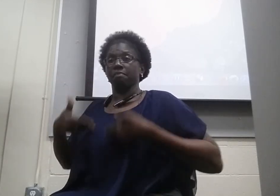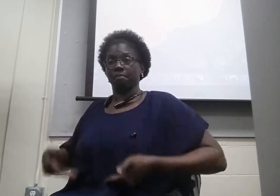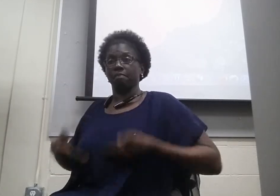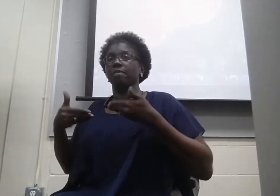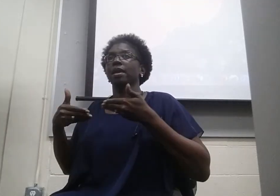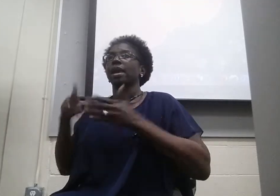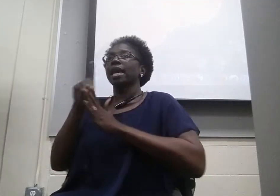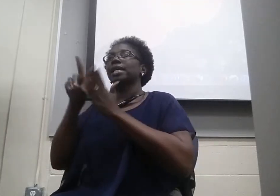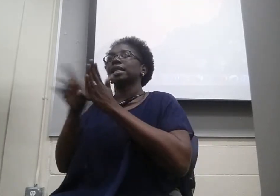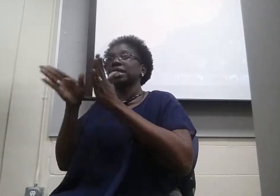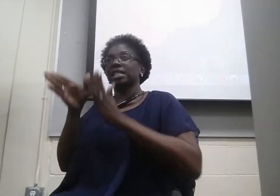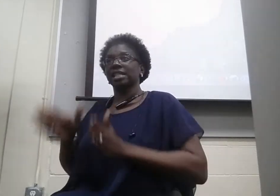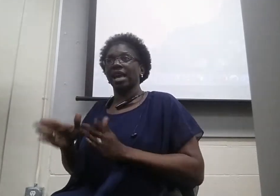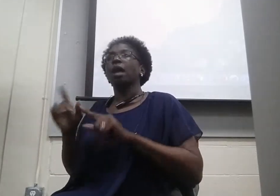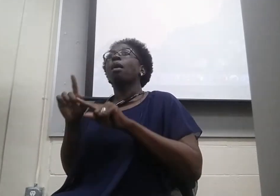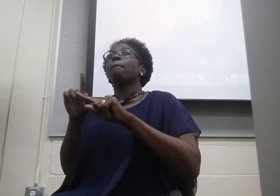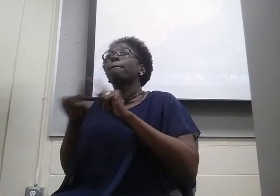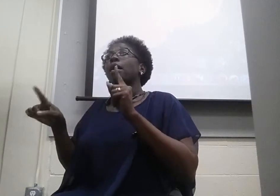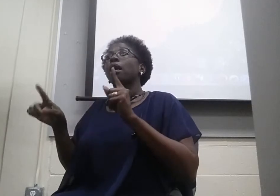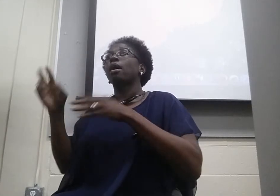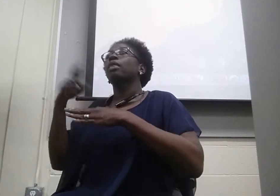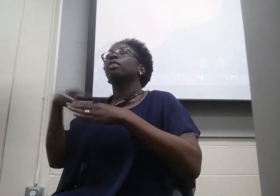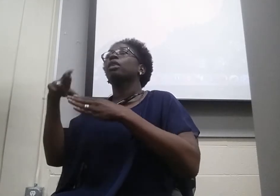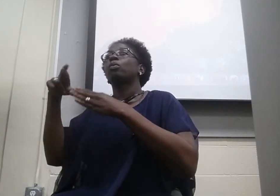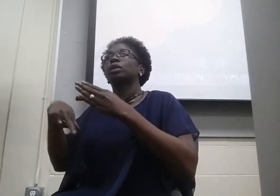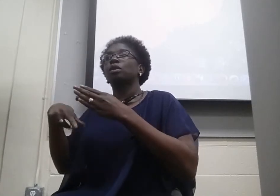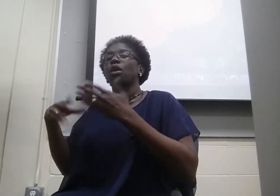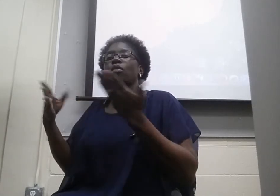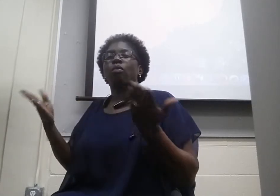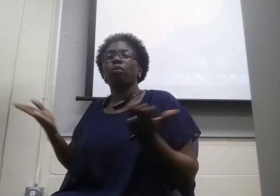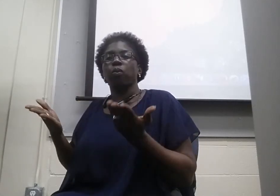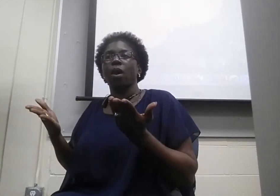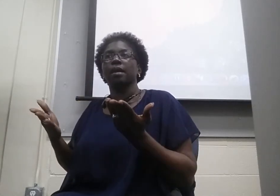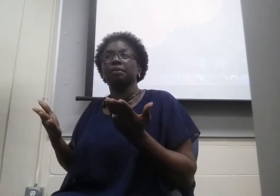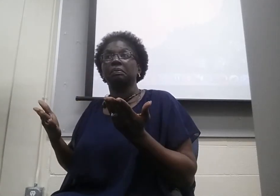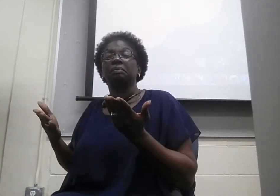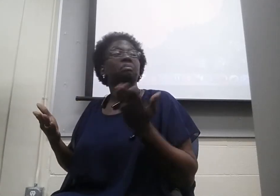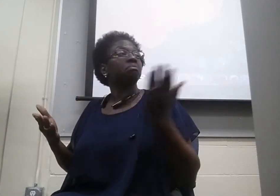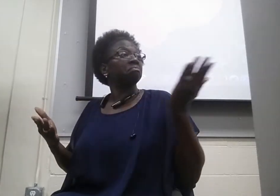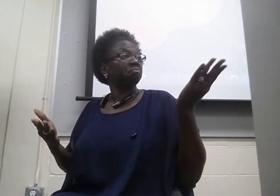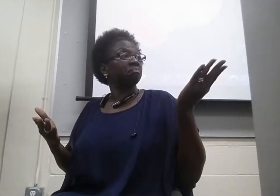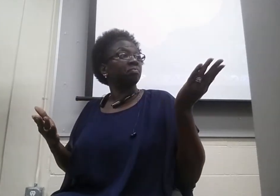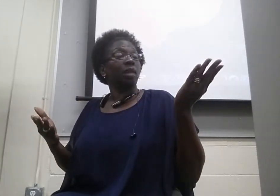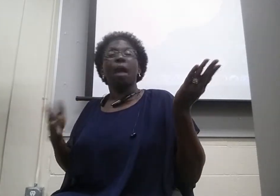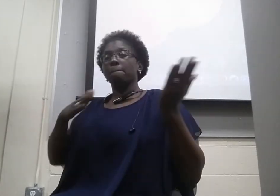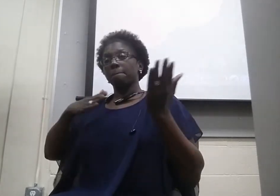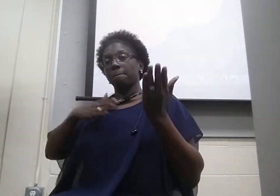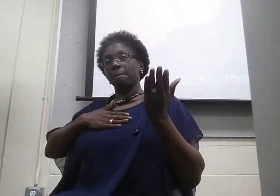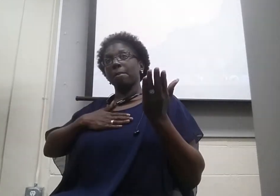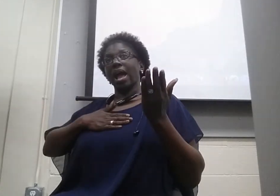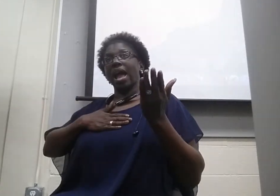this is kind of what comes out of some of these. So basically, the sketches become, I'll hand a couple of these around